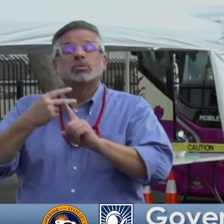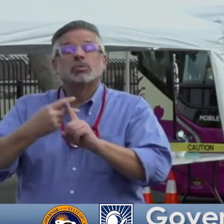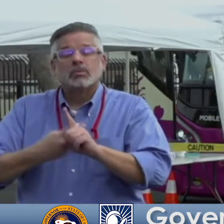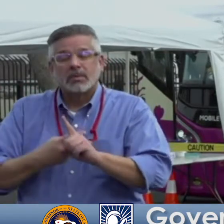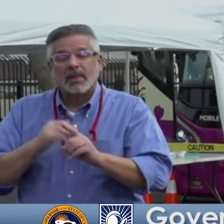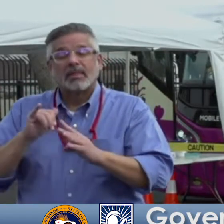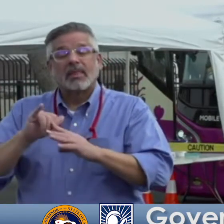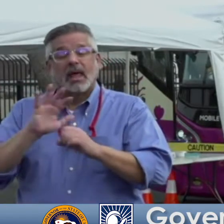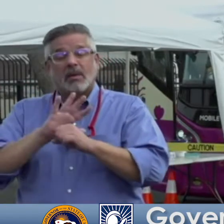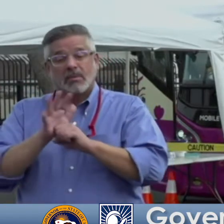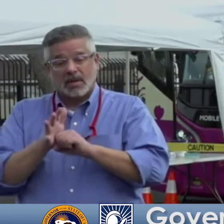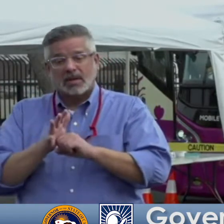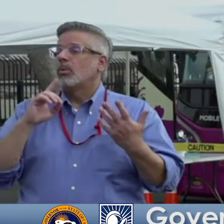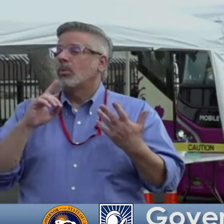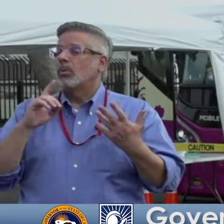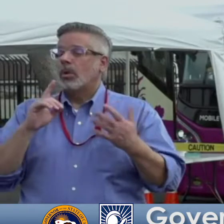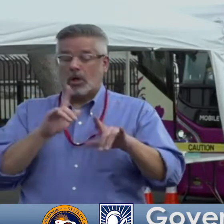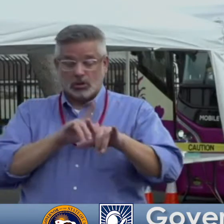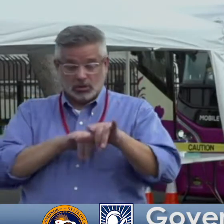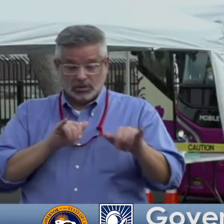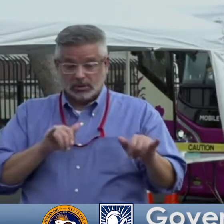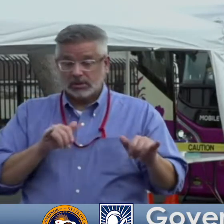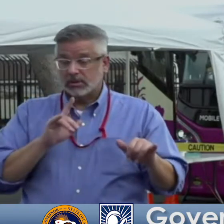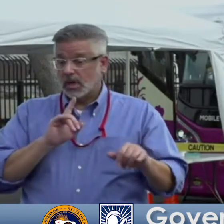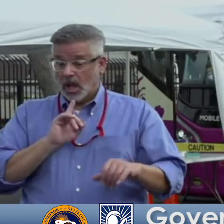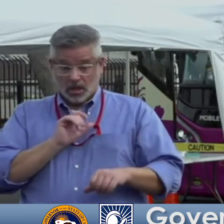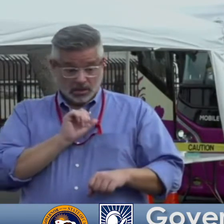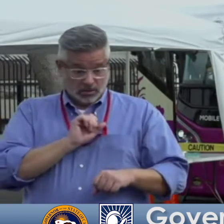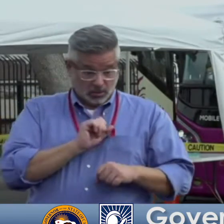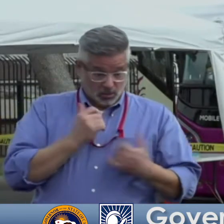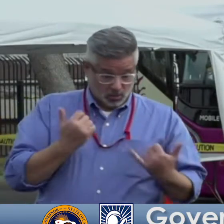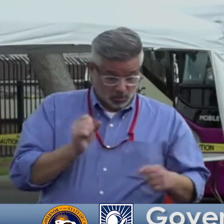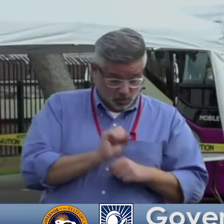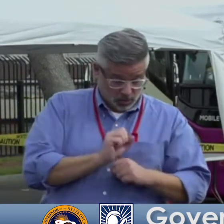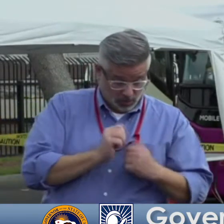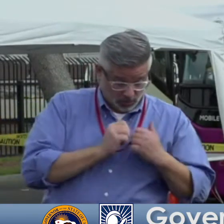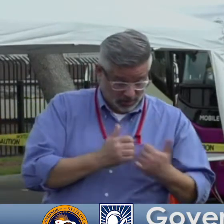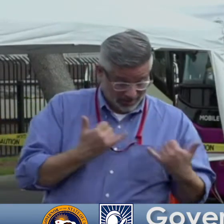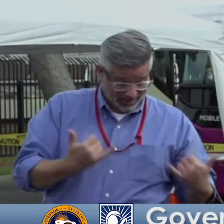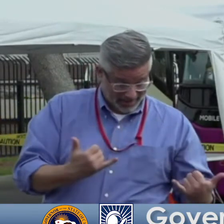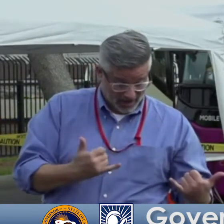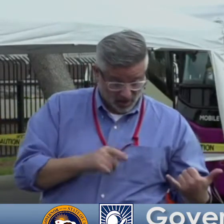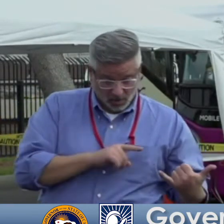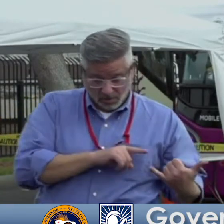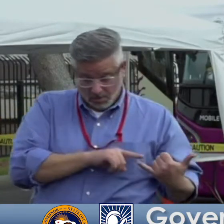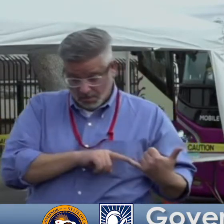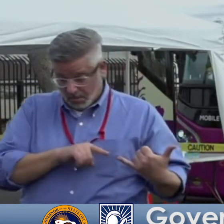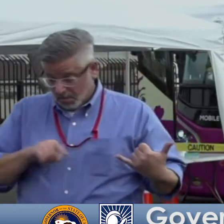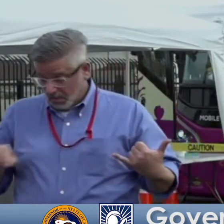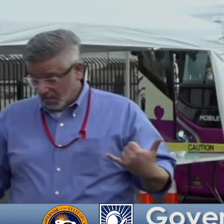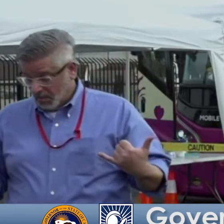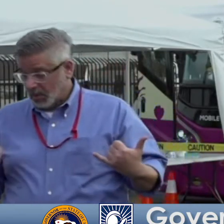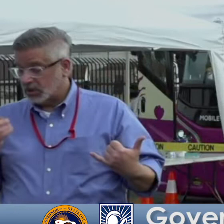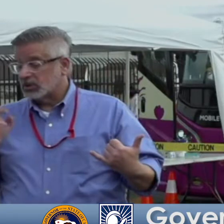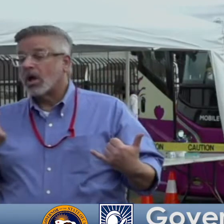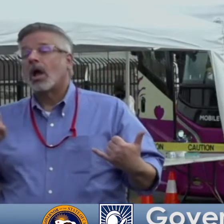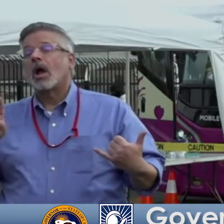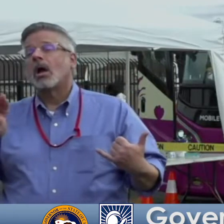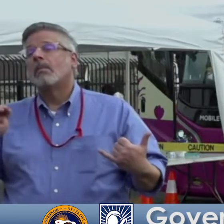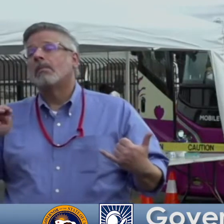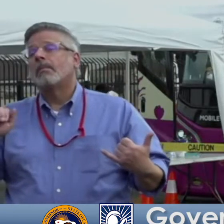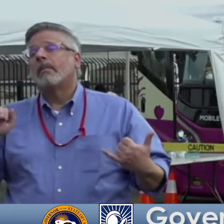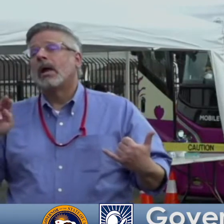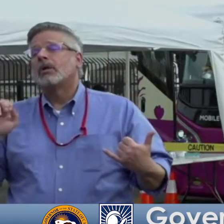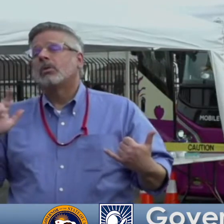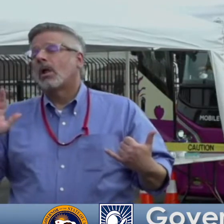this pandemic. And that's why not only dealing with the crisis at hand, but we are doing exactly what Dr. Emanuel and others